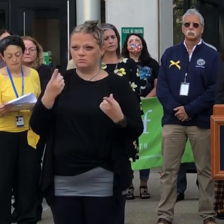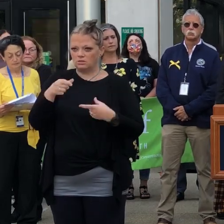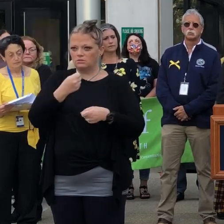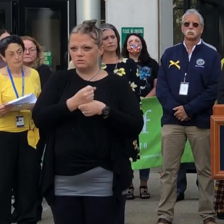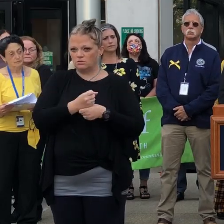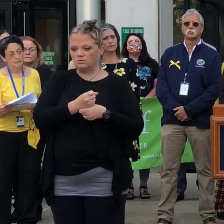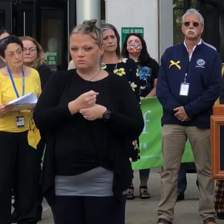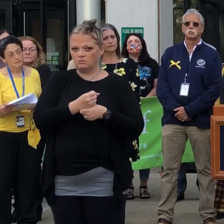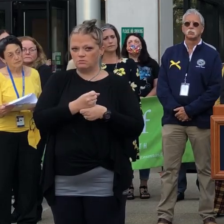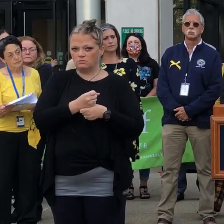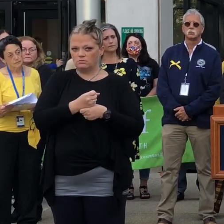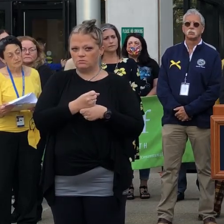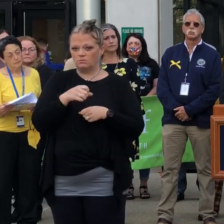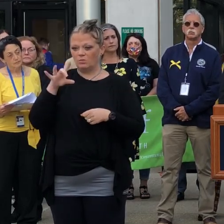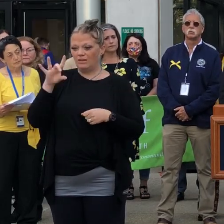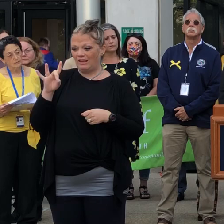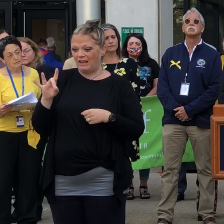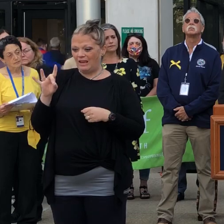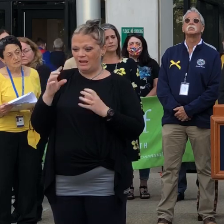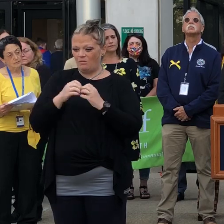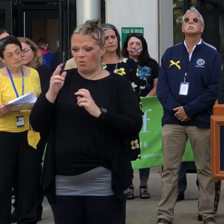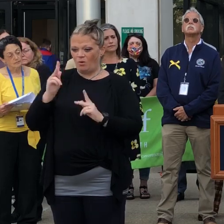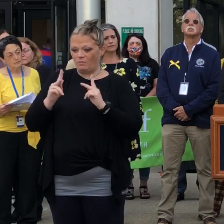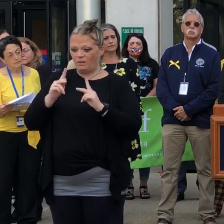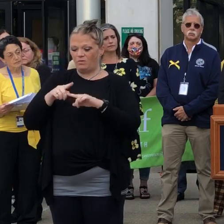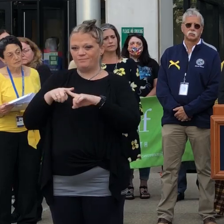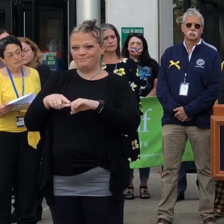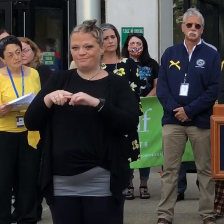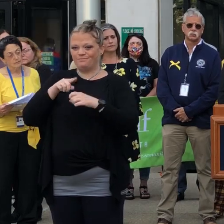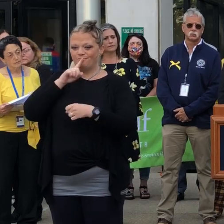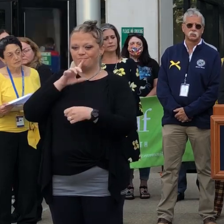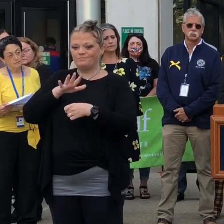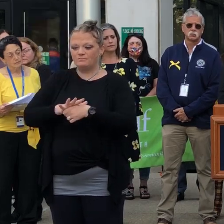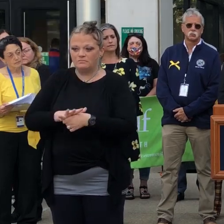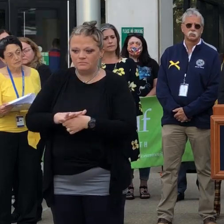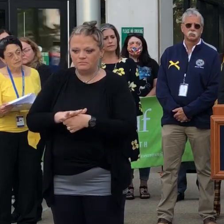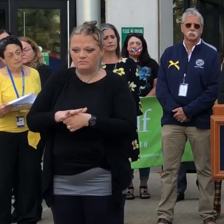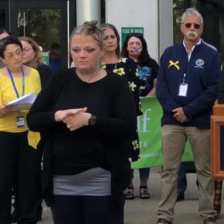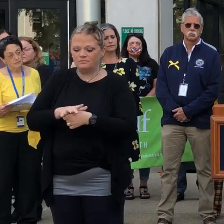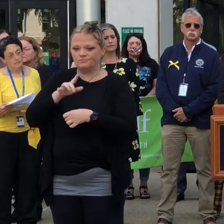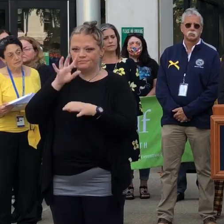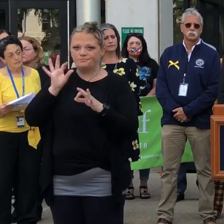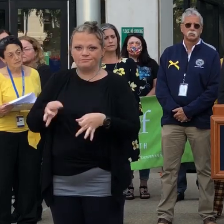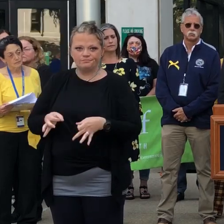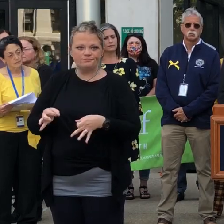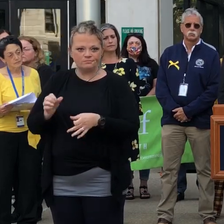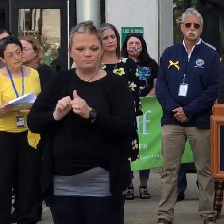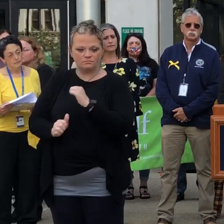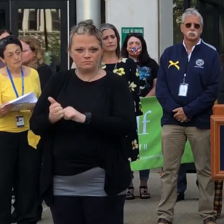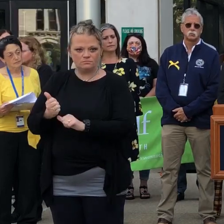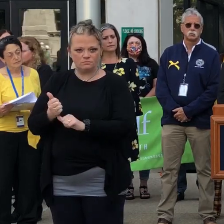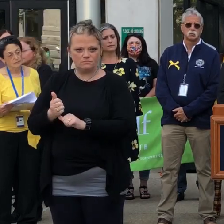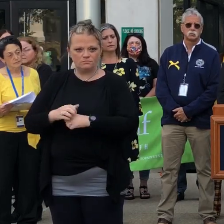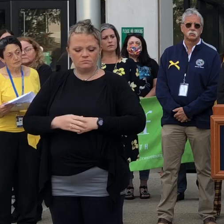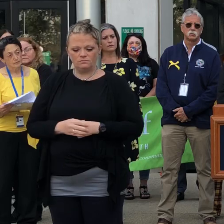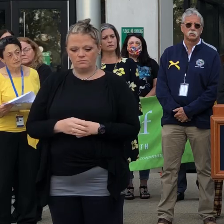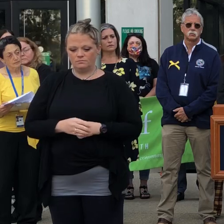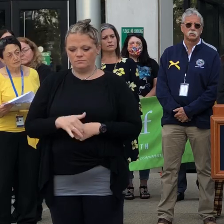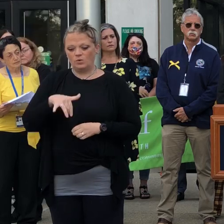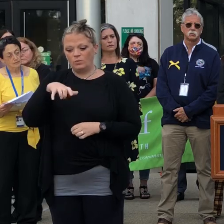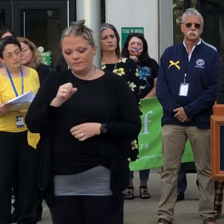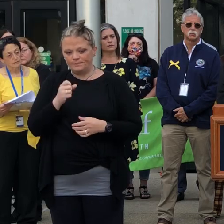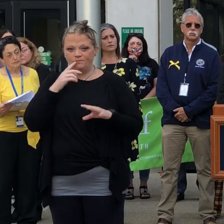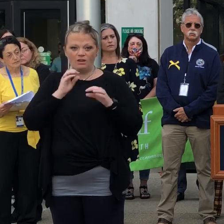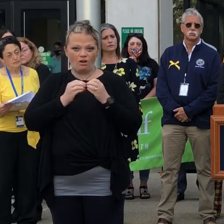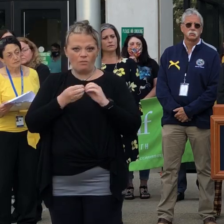8 people who are pending confirmation of potential suicide. While we can say that the number of deaths by suicide